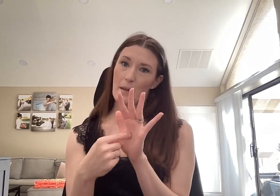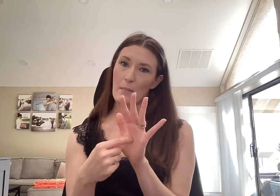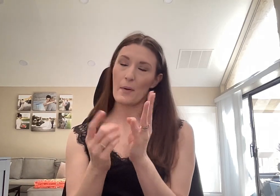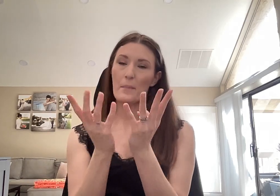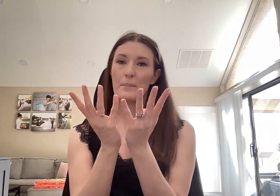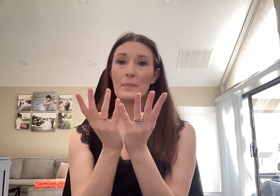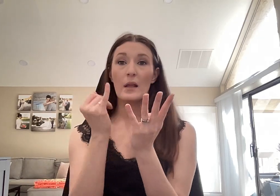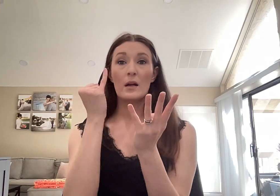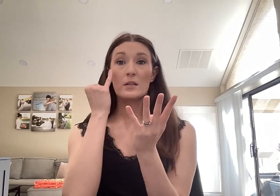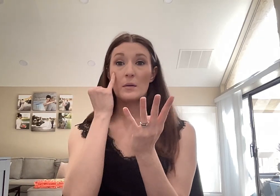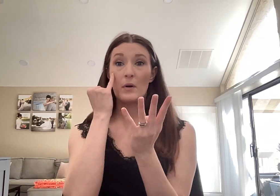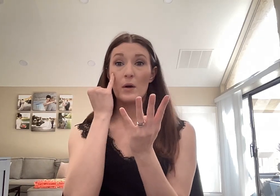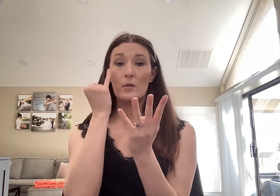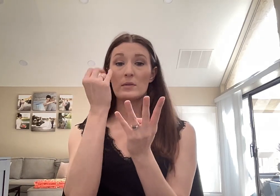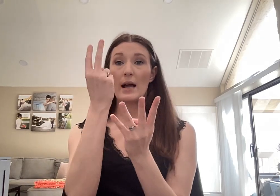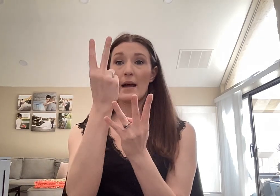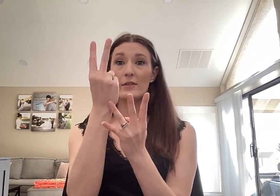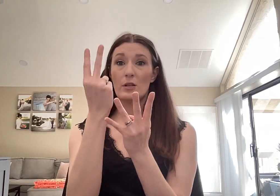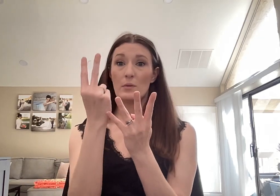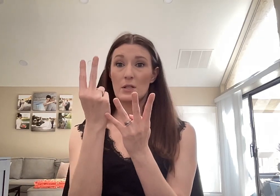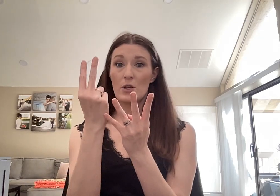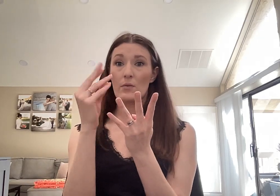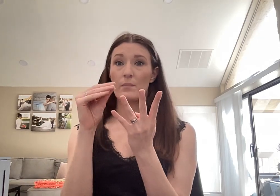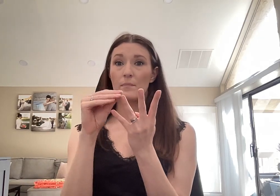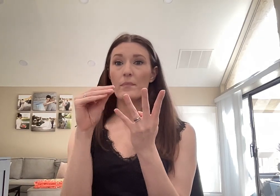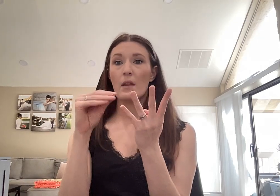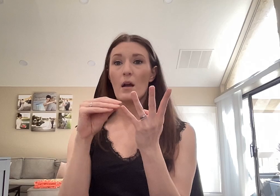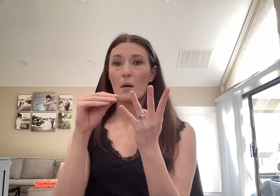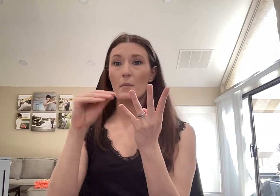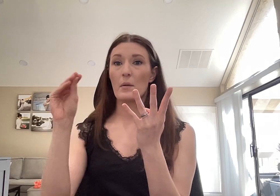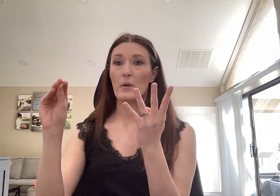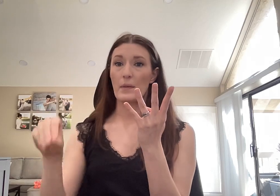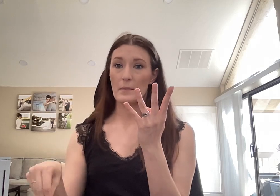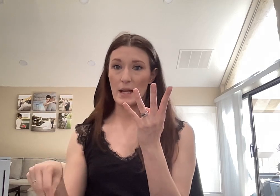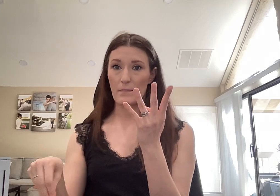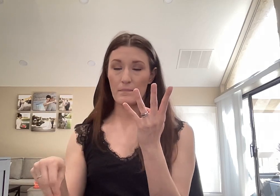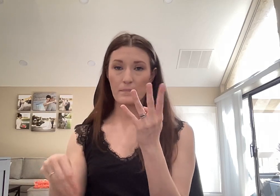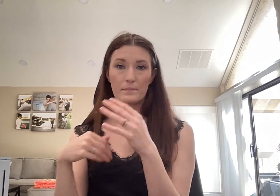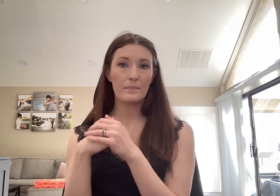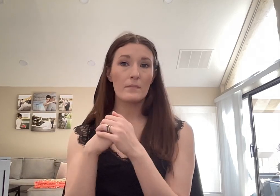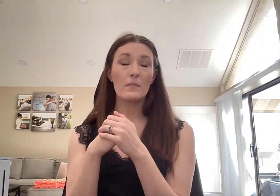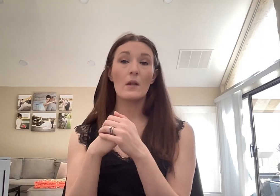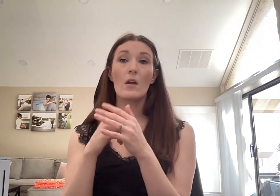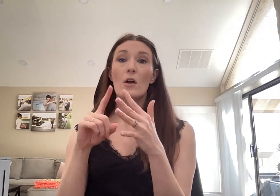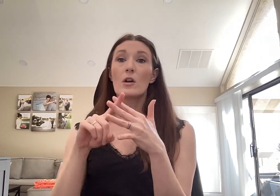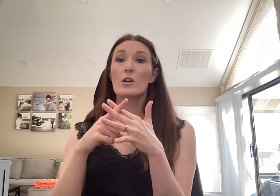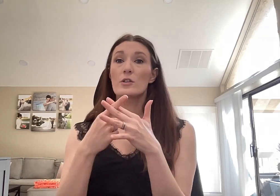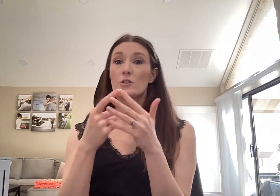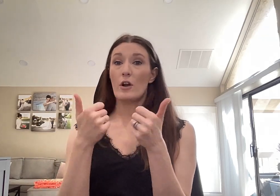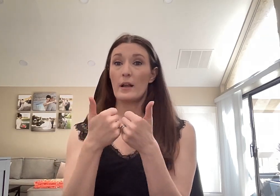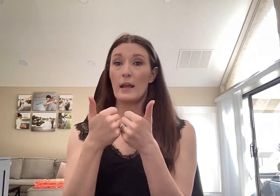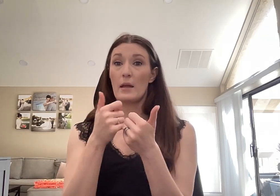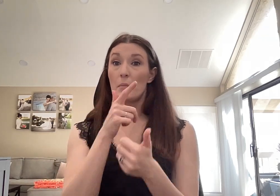example, suppose I have a 2 and a 2. I'm going to put them down. Start game